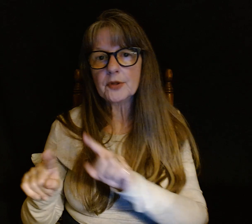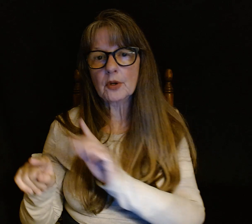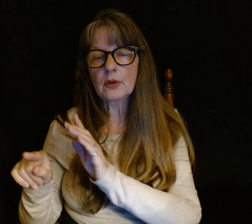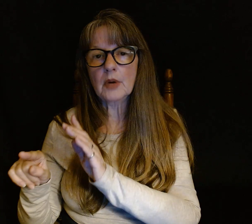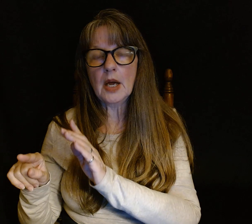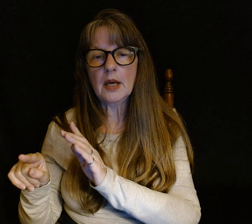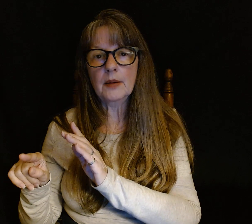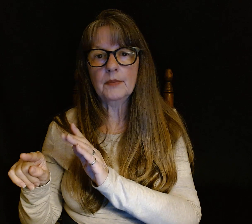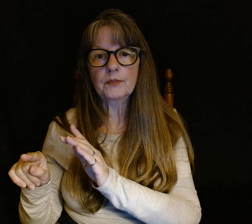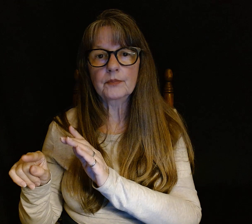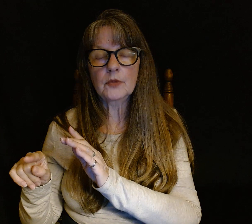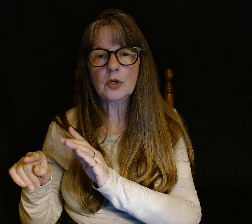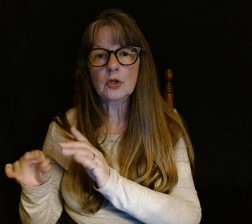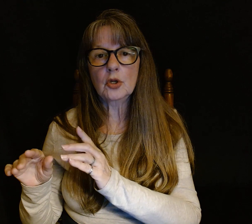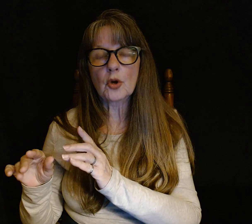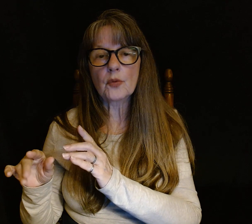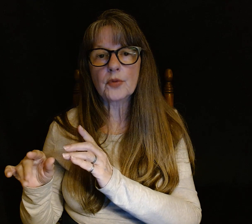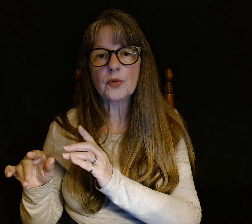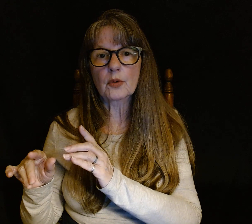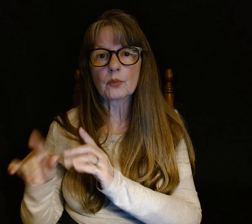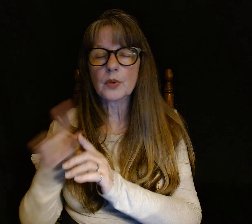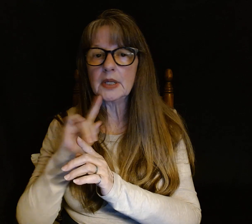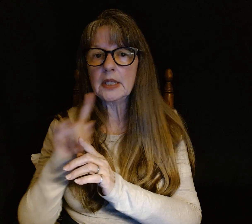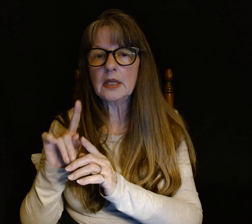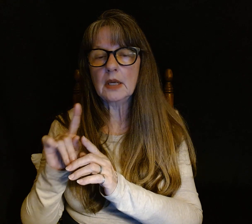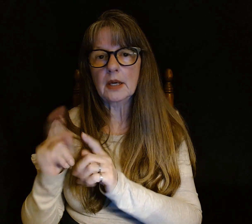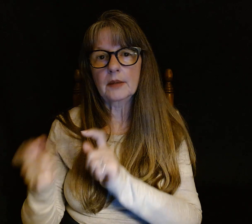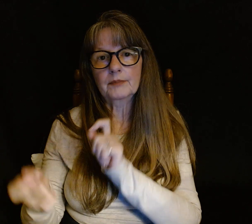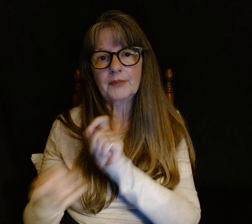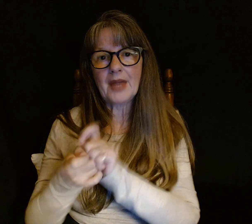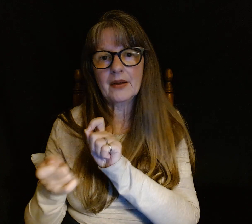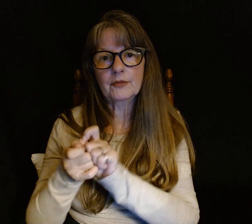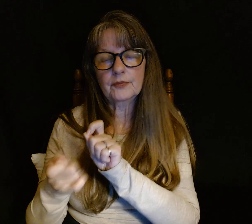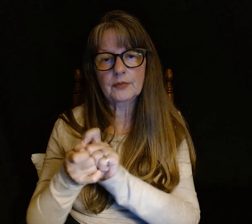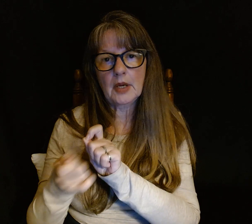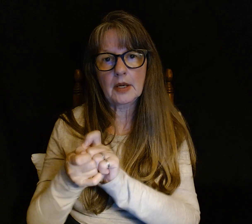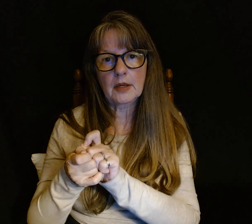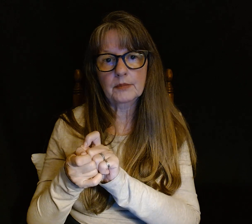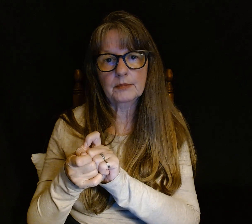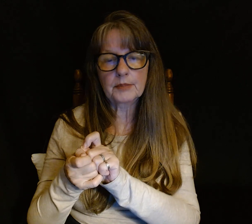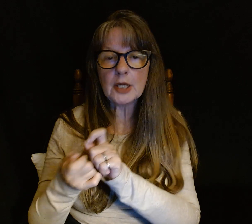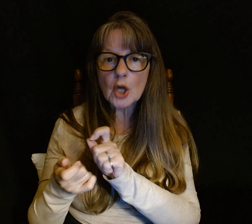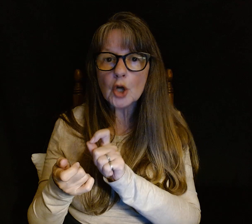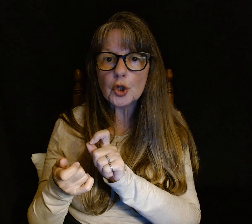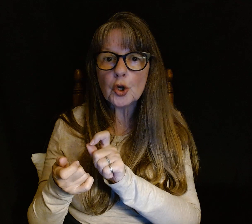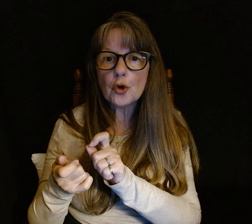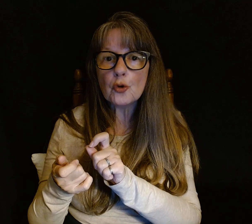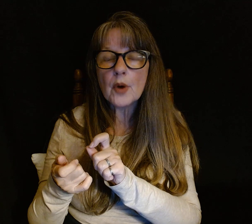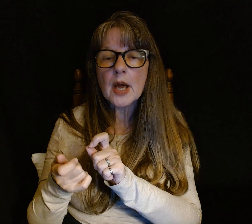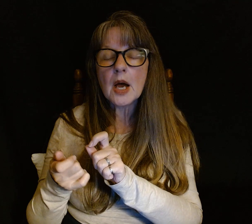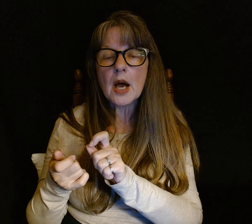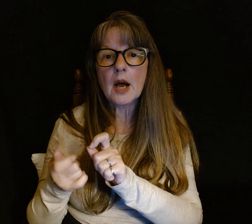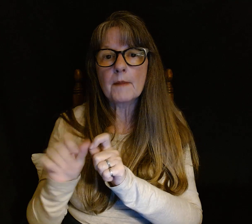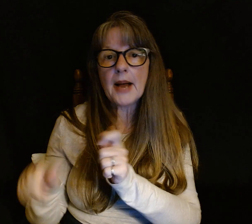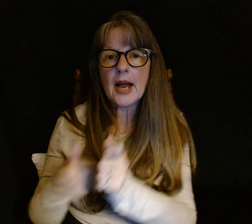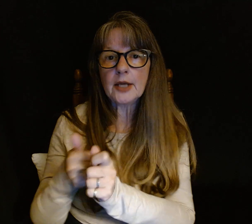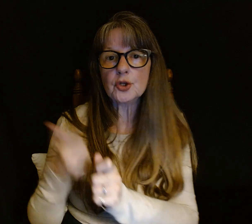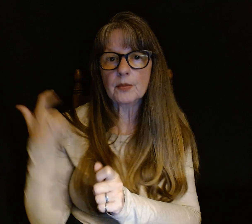they're they're really kind of picking on you behind your